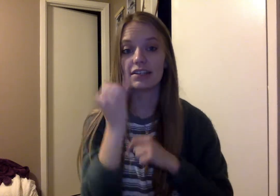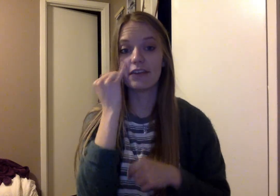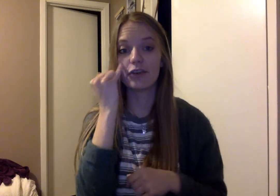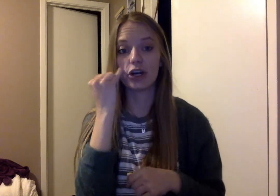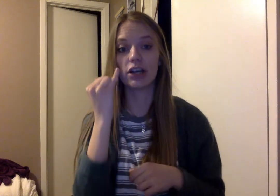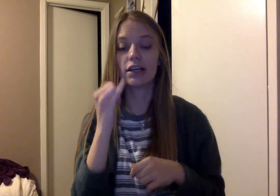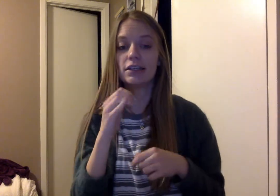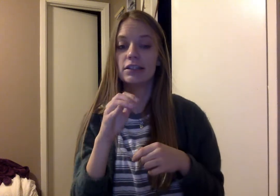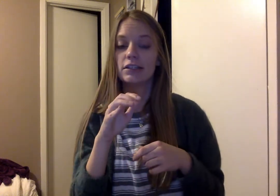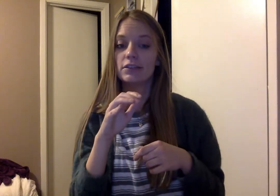if you're